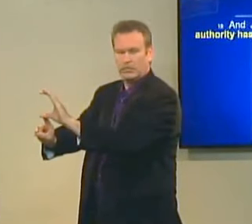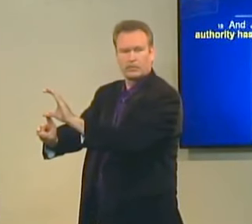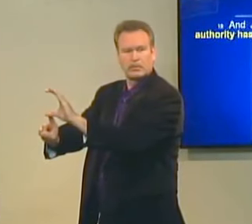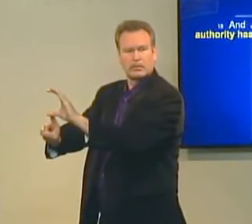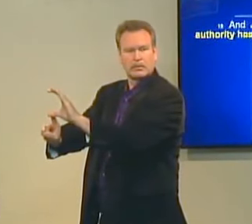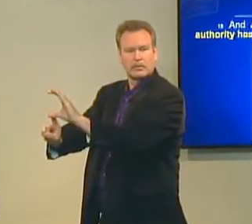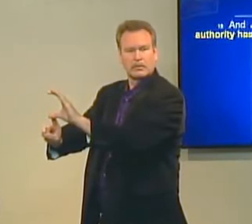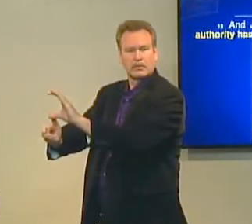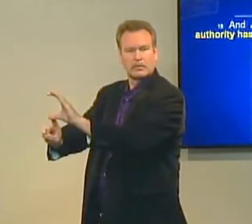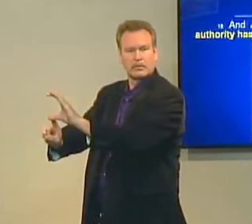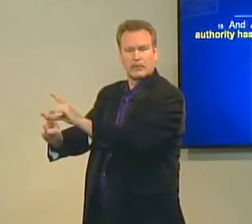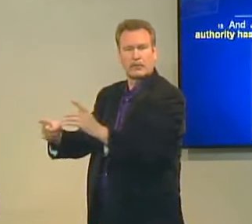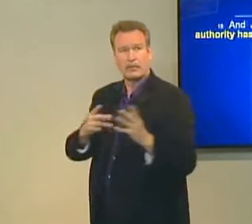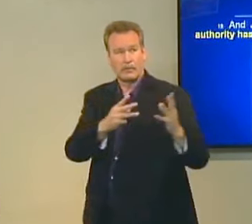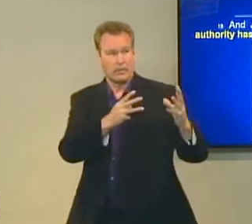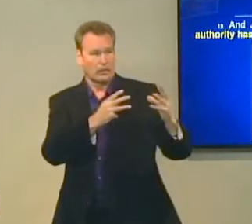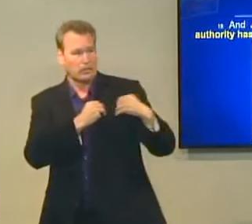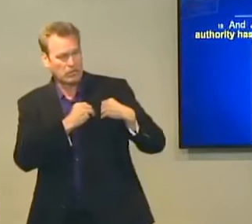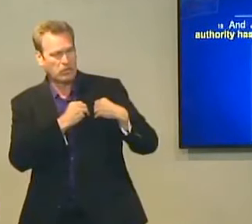And I give that to you, my disciples.